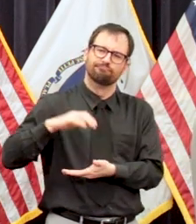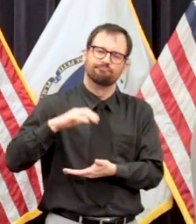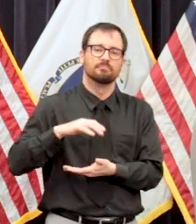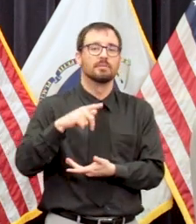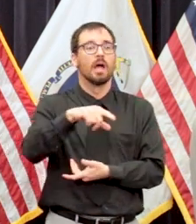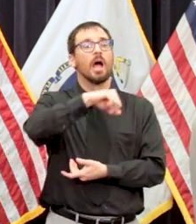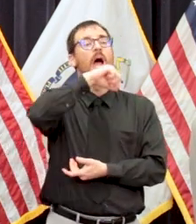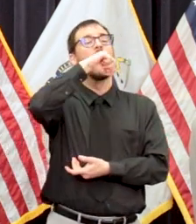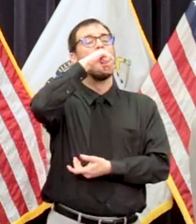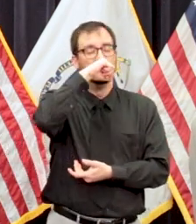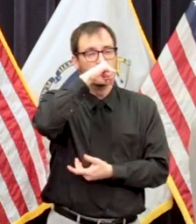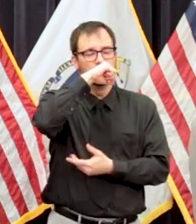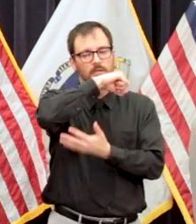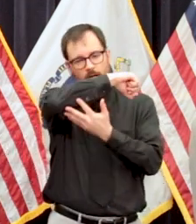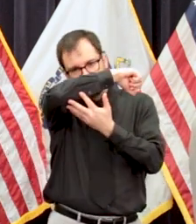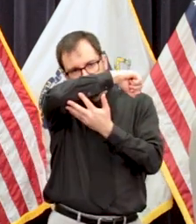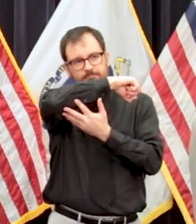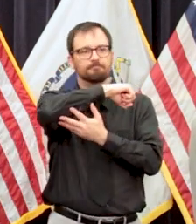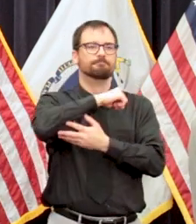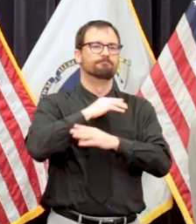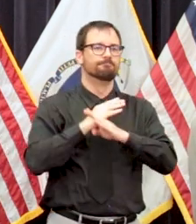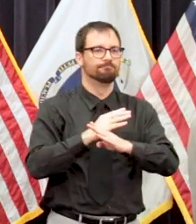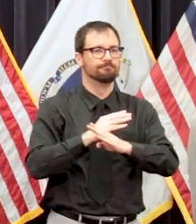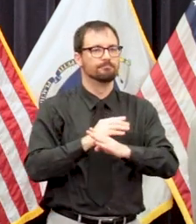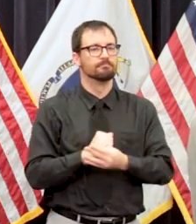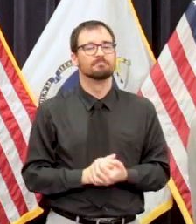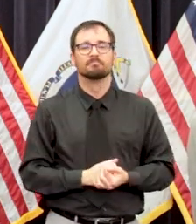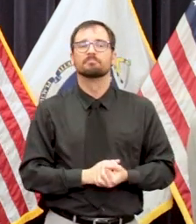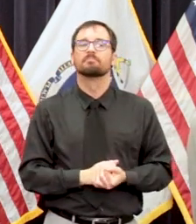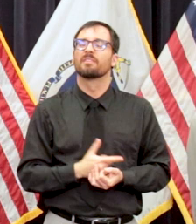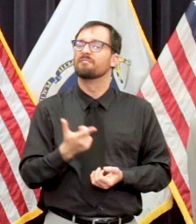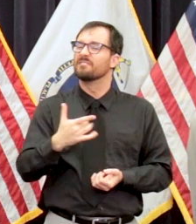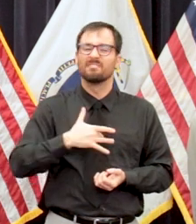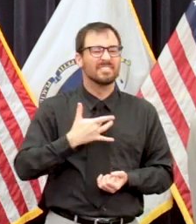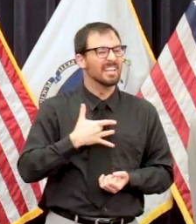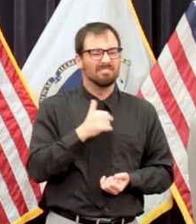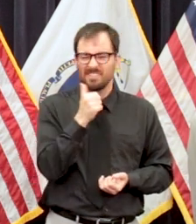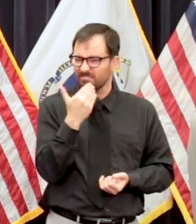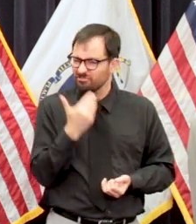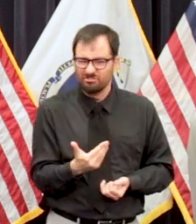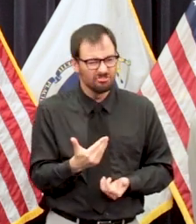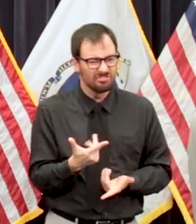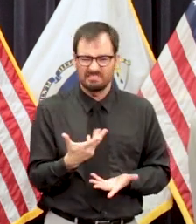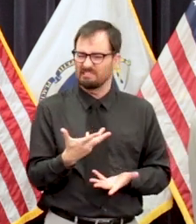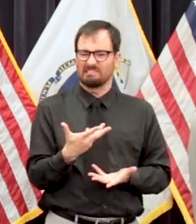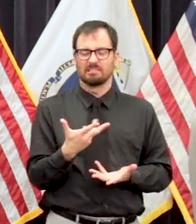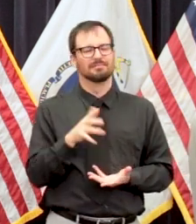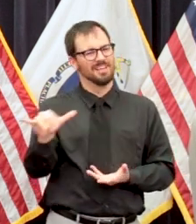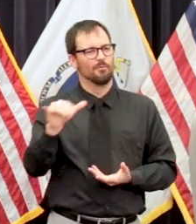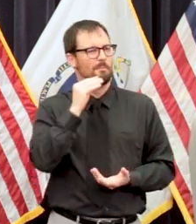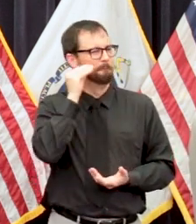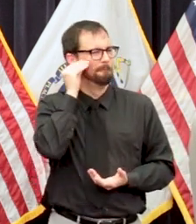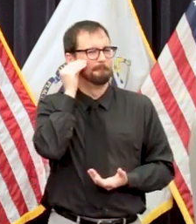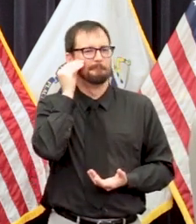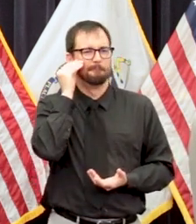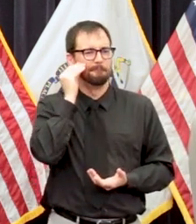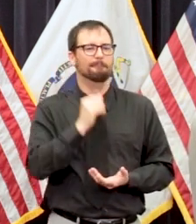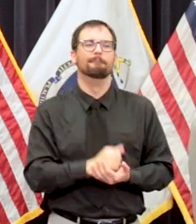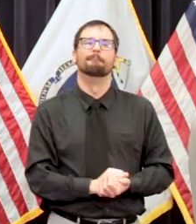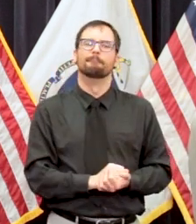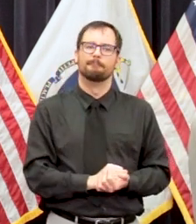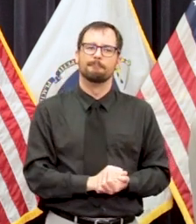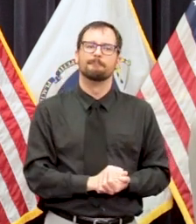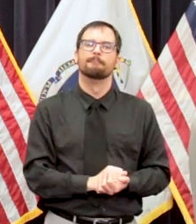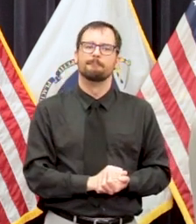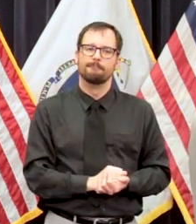Stay home if you're not feeling well, and stay informed on guidance coming from health officials. Everybody needs to do their part on this